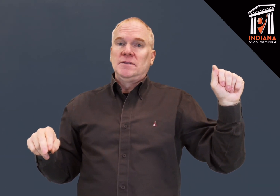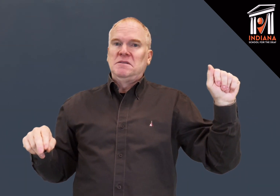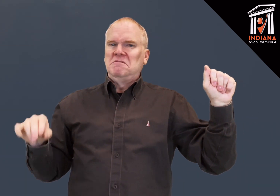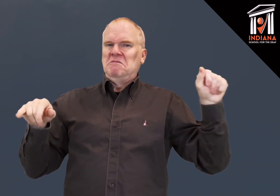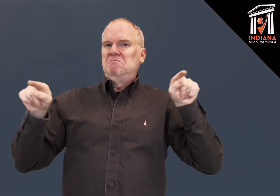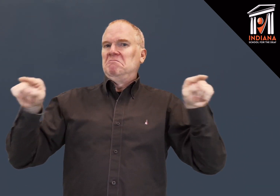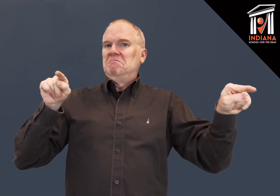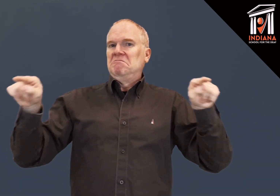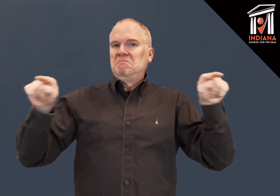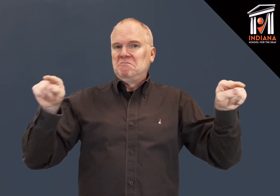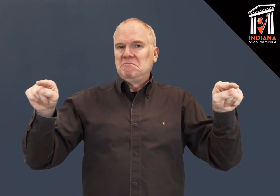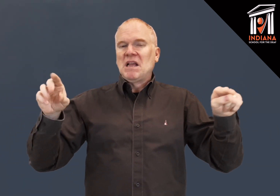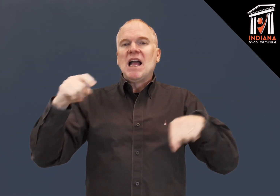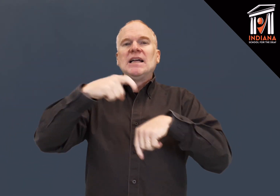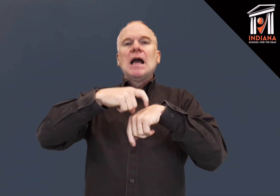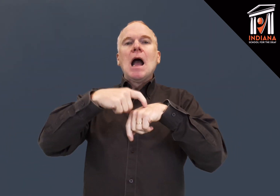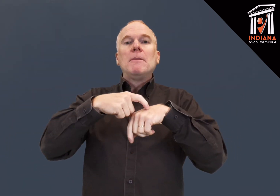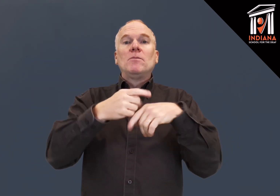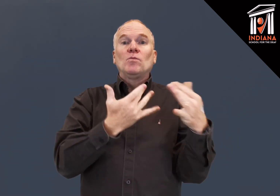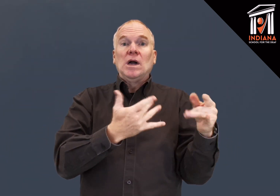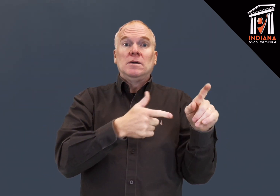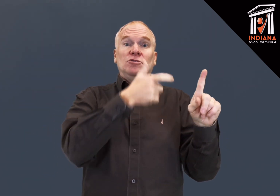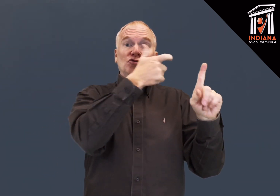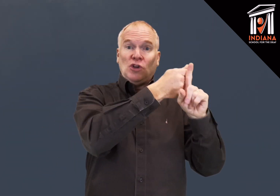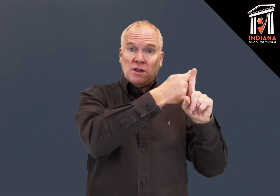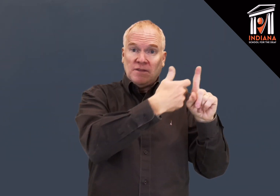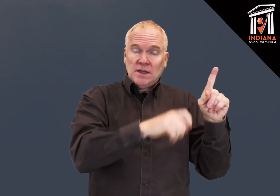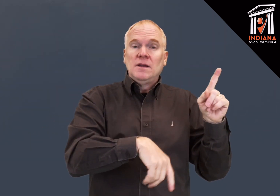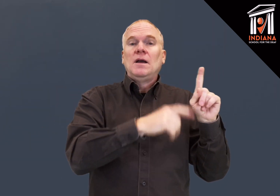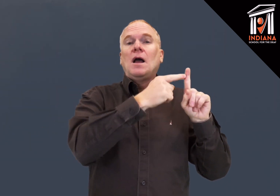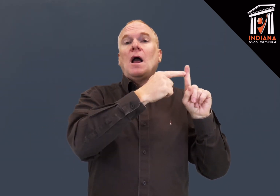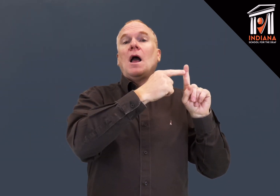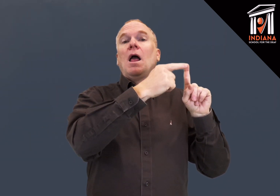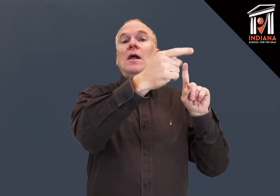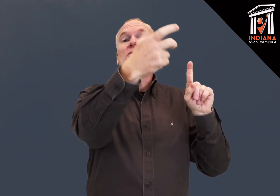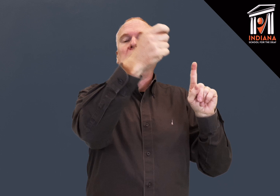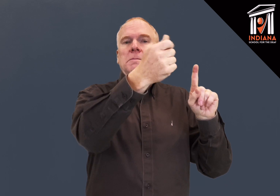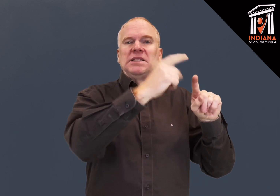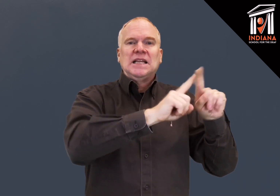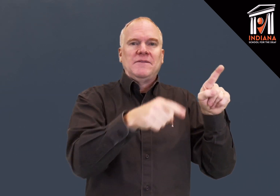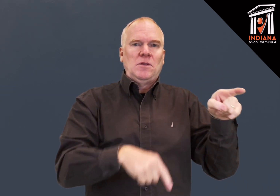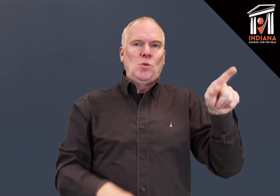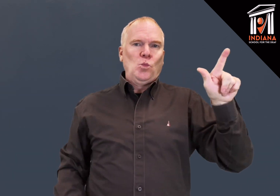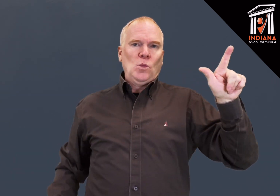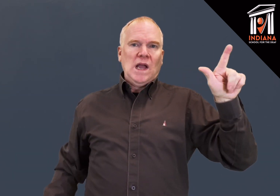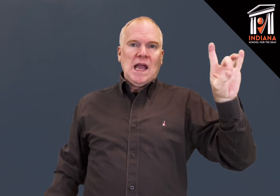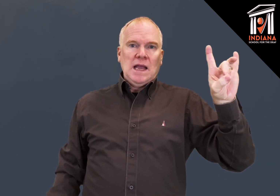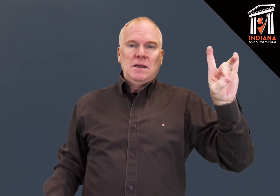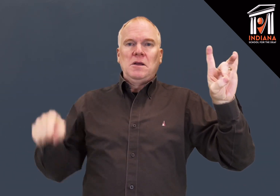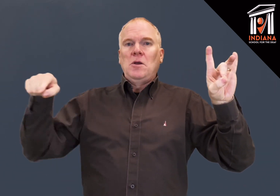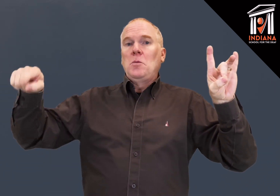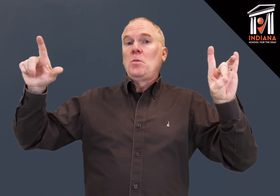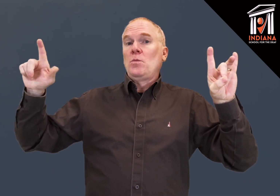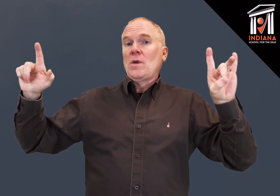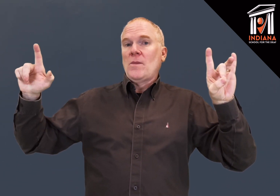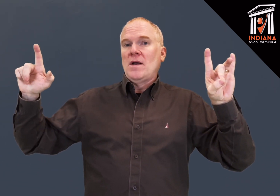get Moderna or you get Pfizer. Either way, once you've had that first shot, you do have to have a